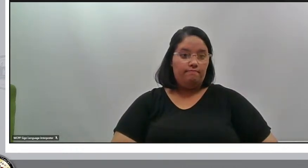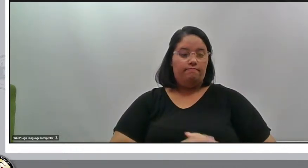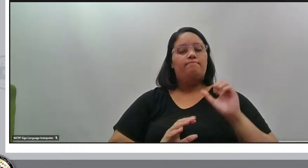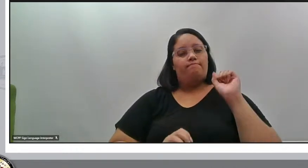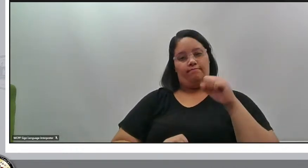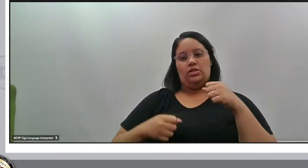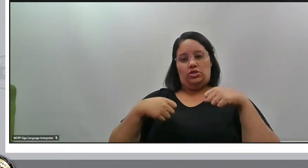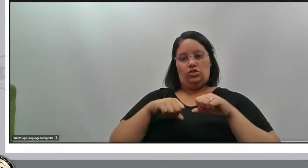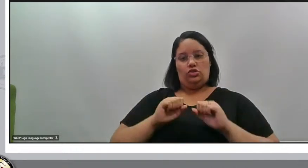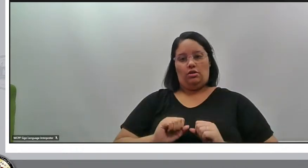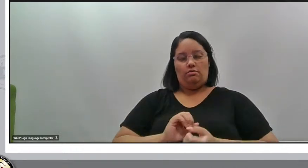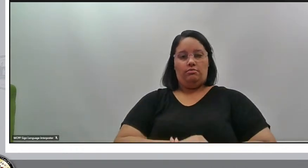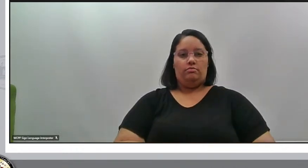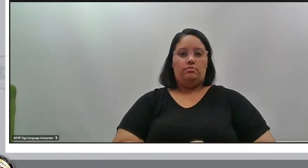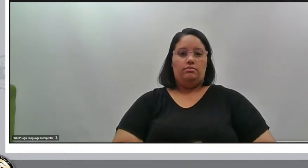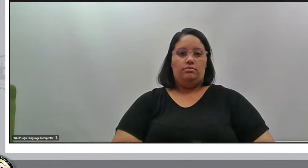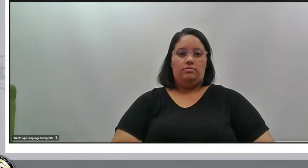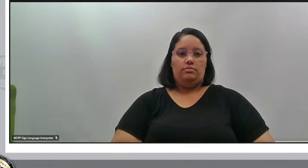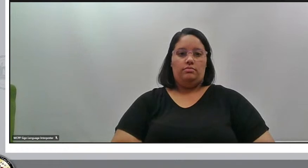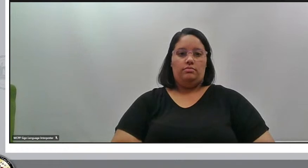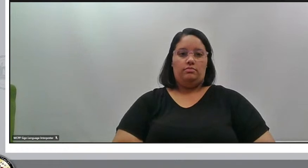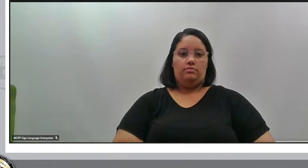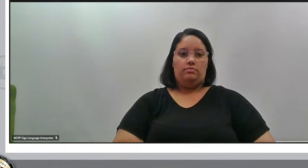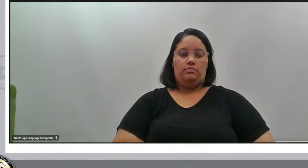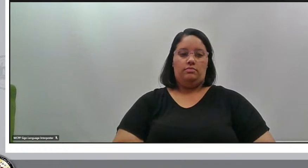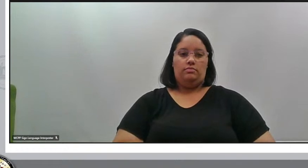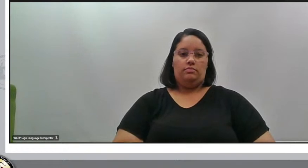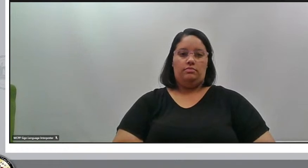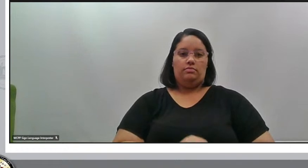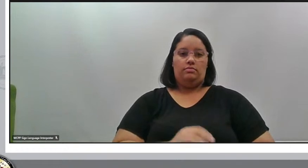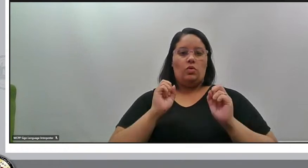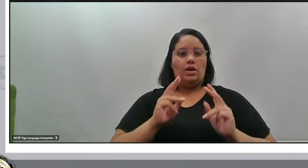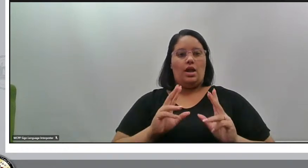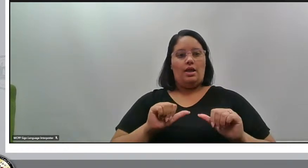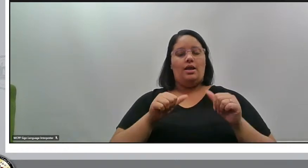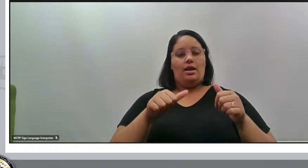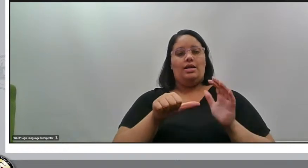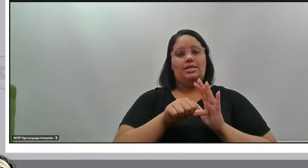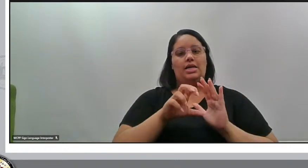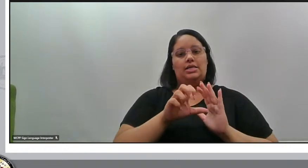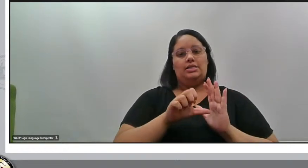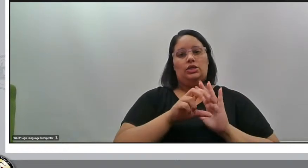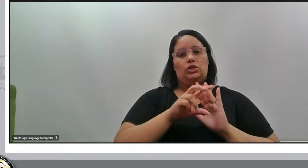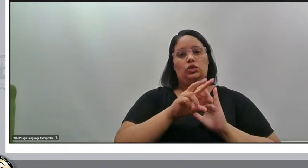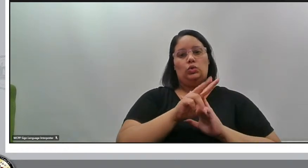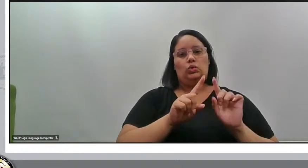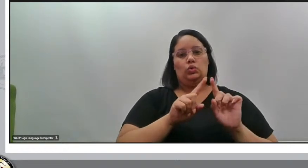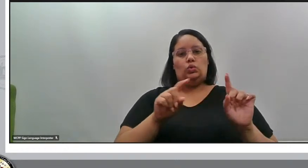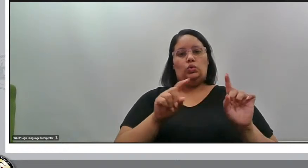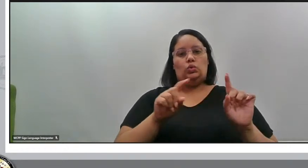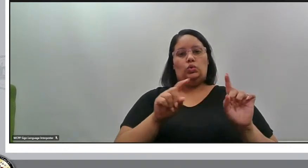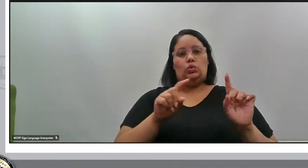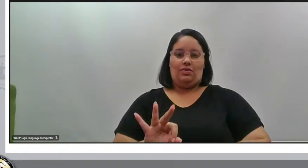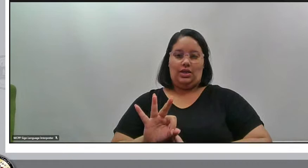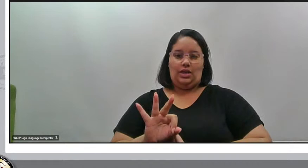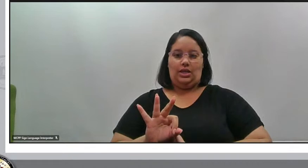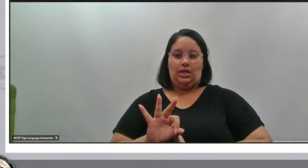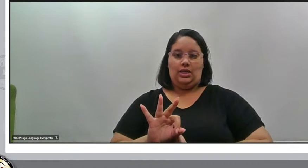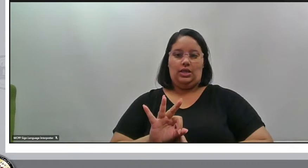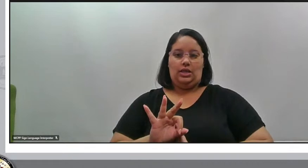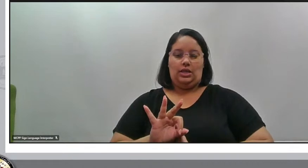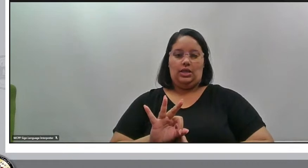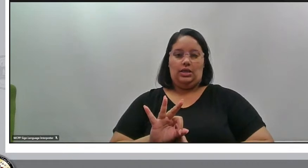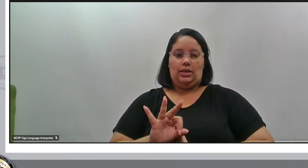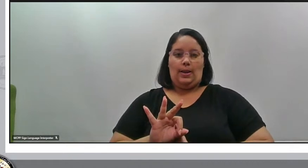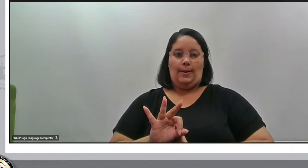Yes, Chairperson. Okay, great. All right, let's move on to page 62 and 63.